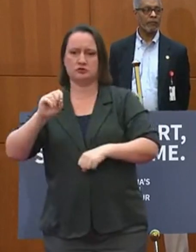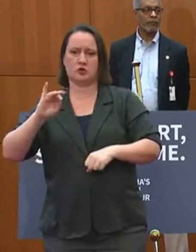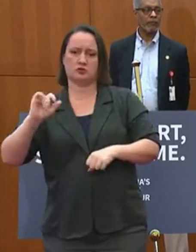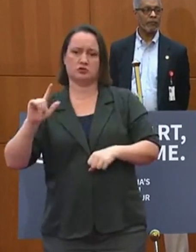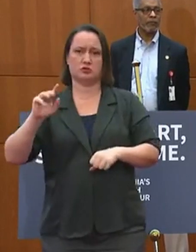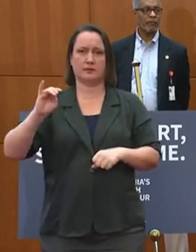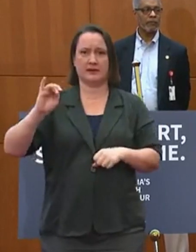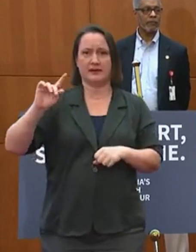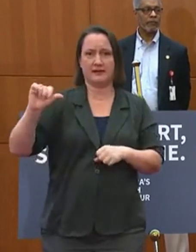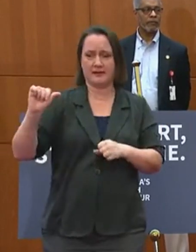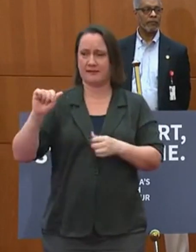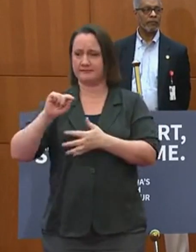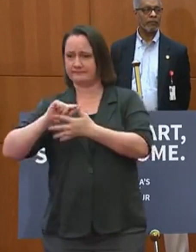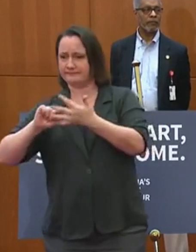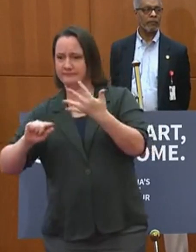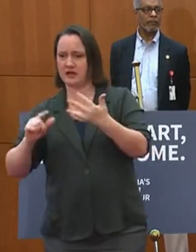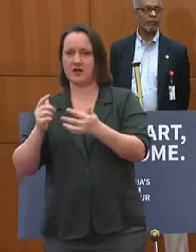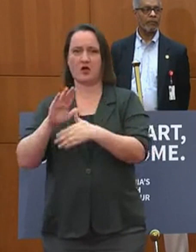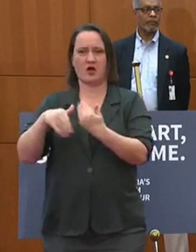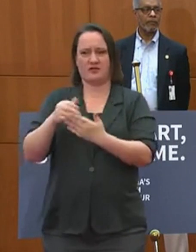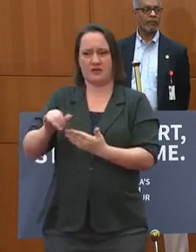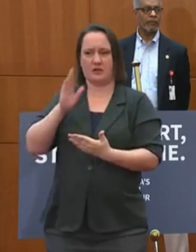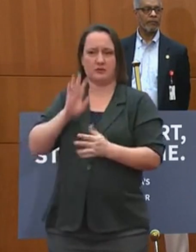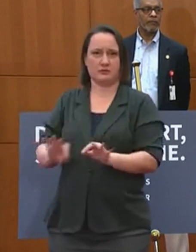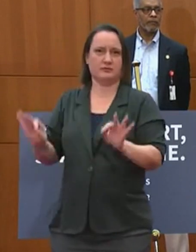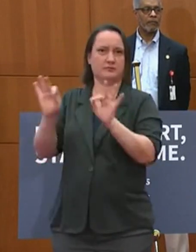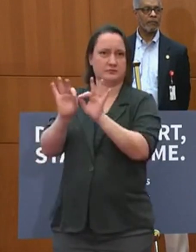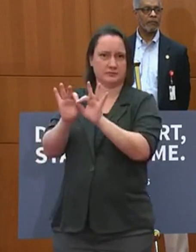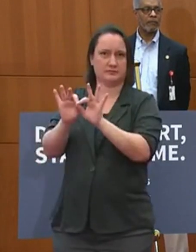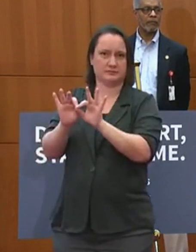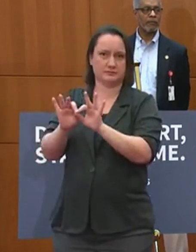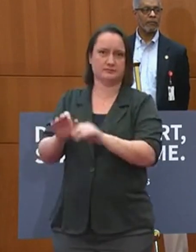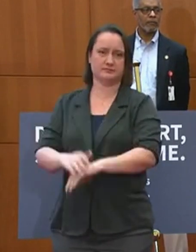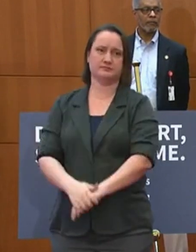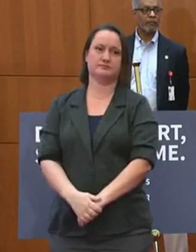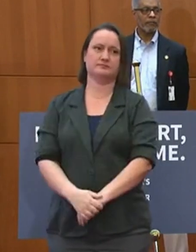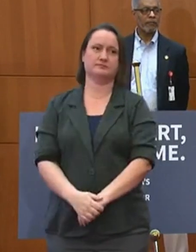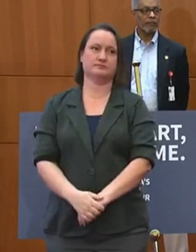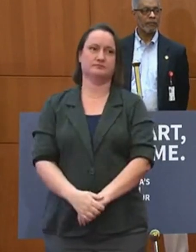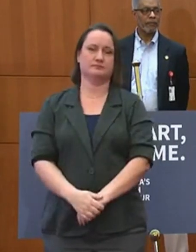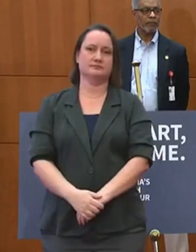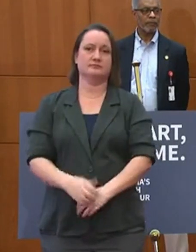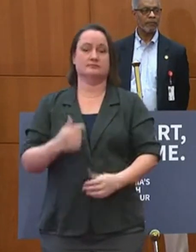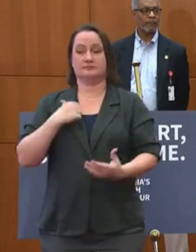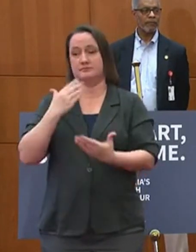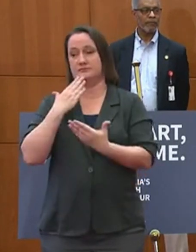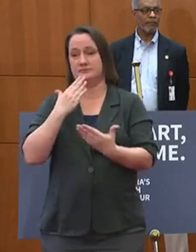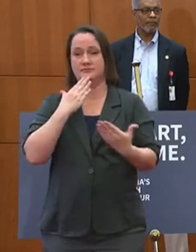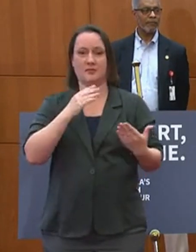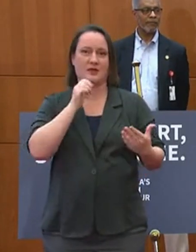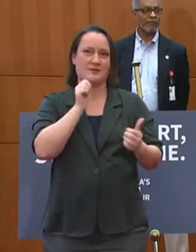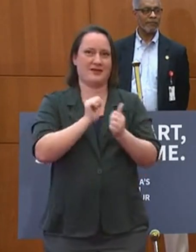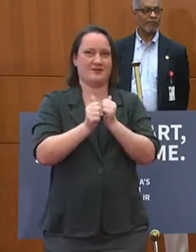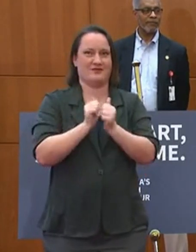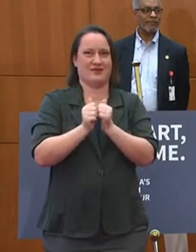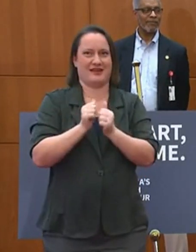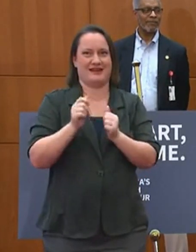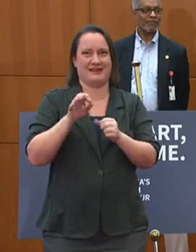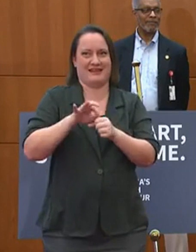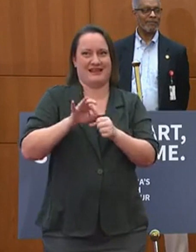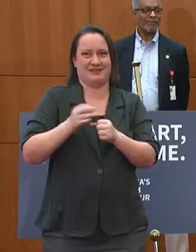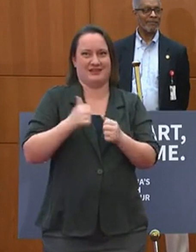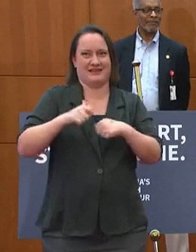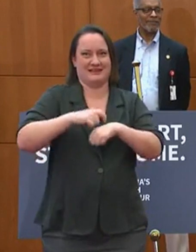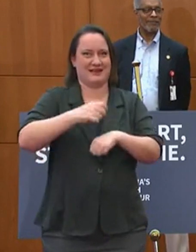of these things are going to be important. But, you know, I'm thankful that I'm not running in an election anytime